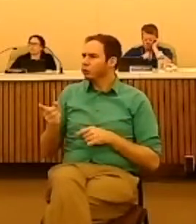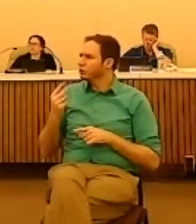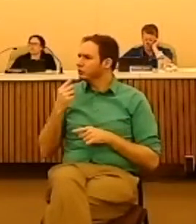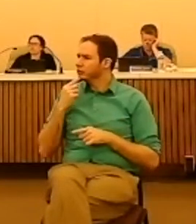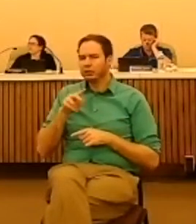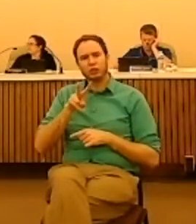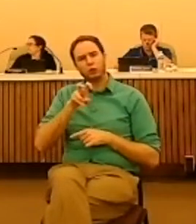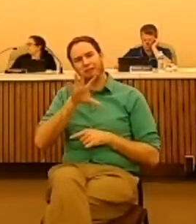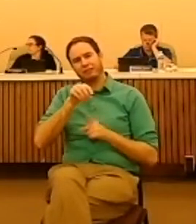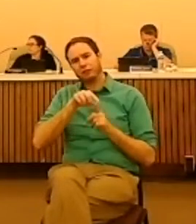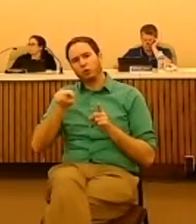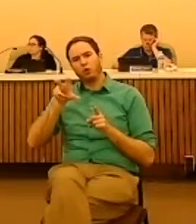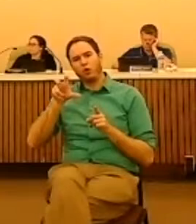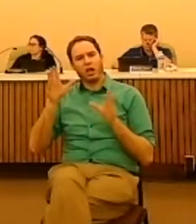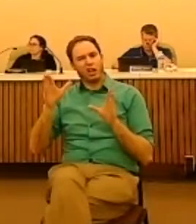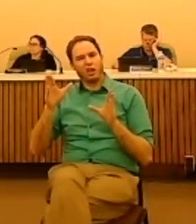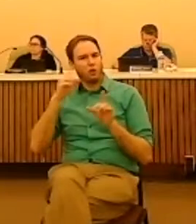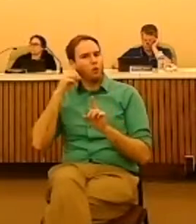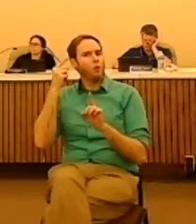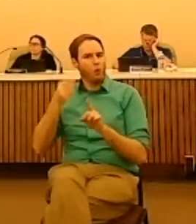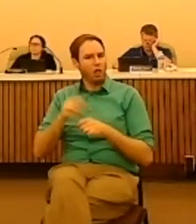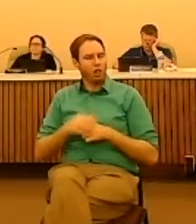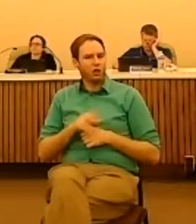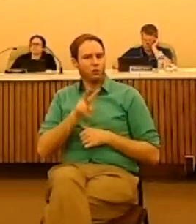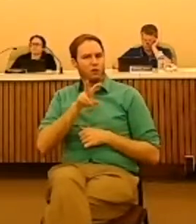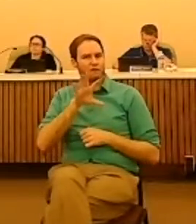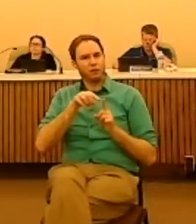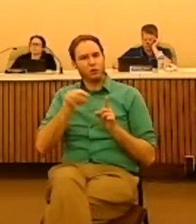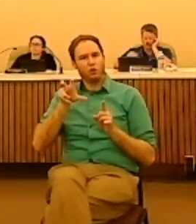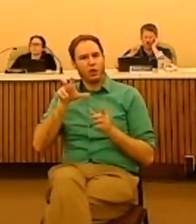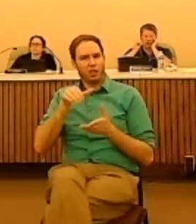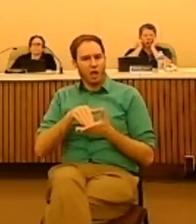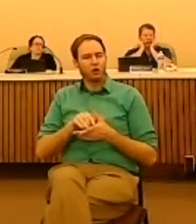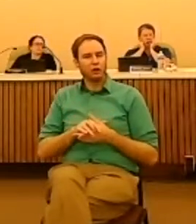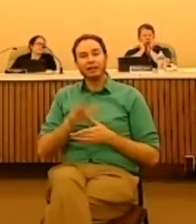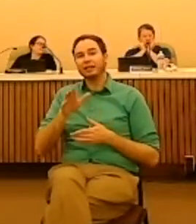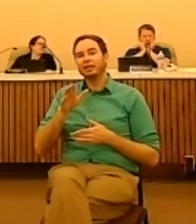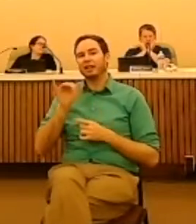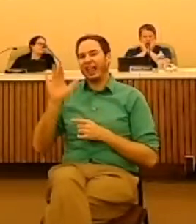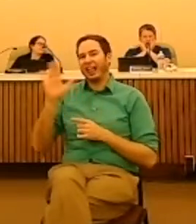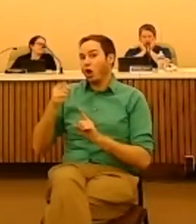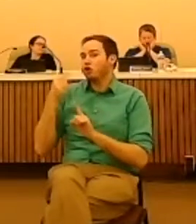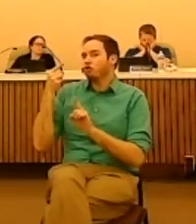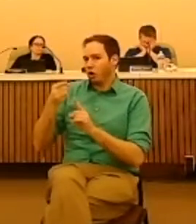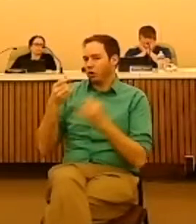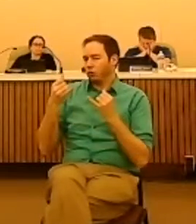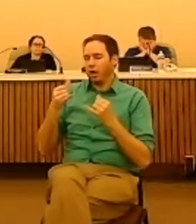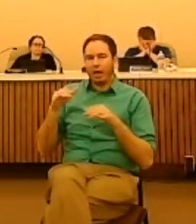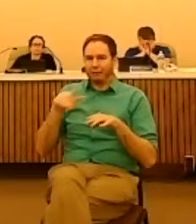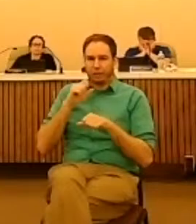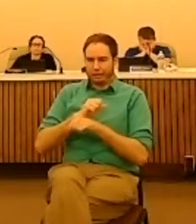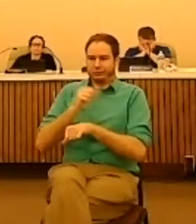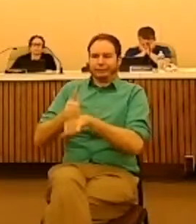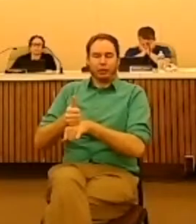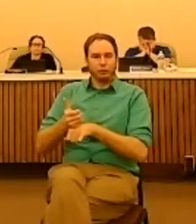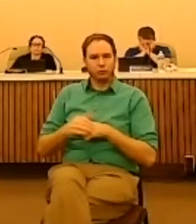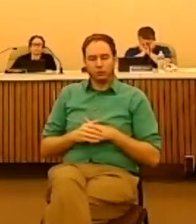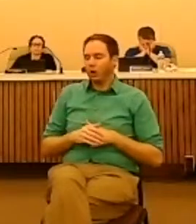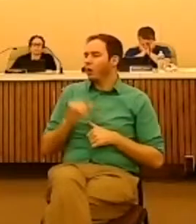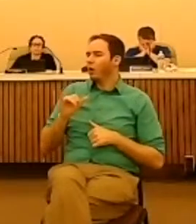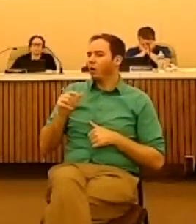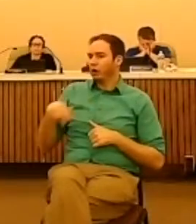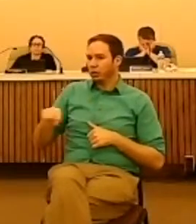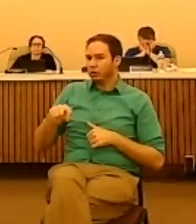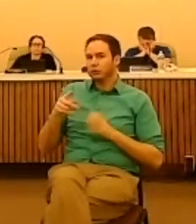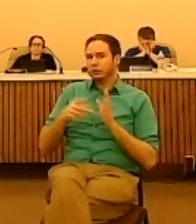it, 250 to 3 is what you said, correct? Correct, 250 to 3. That's their target price. These double